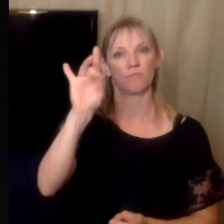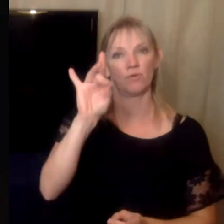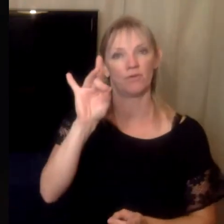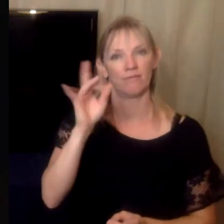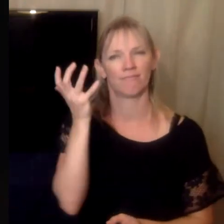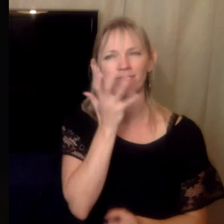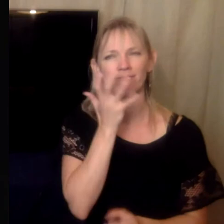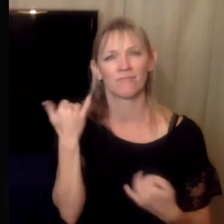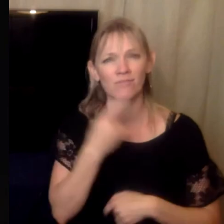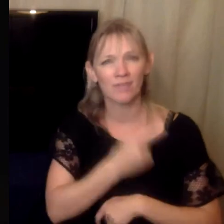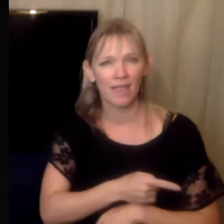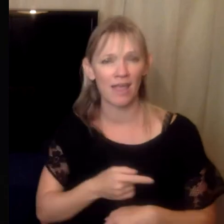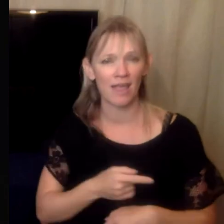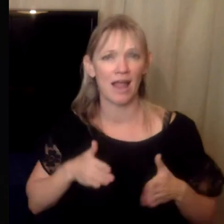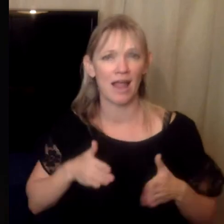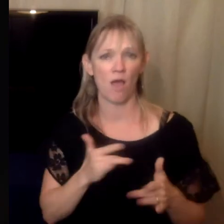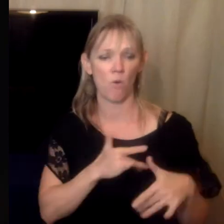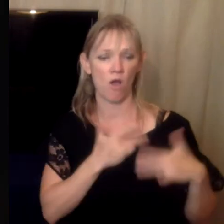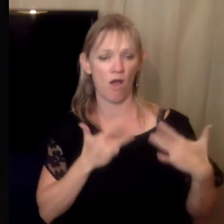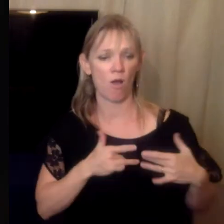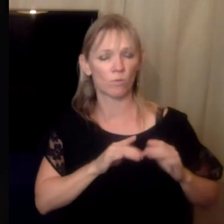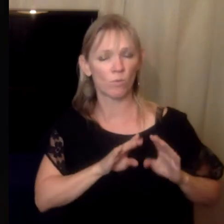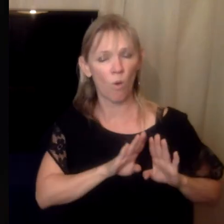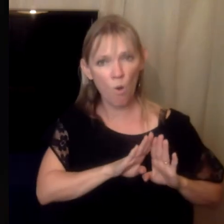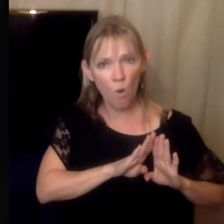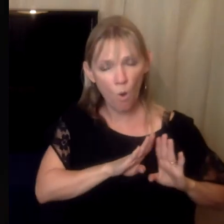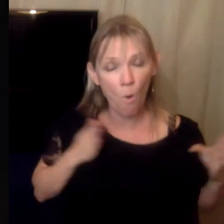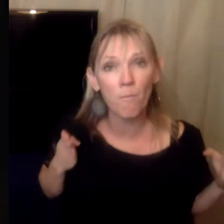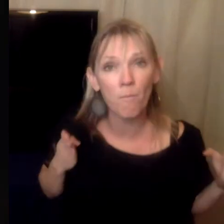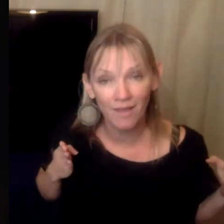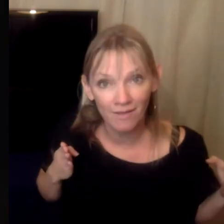This day we let our hearts get so wide open.